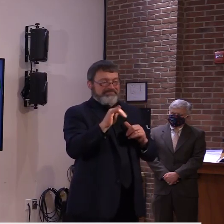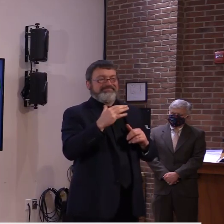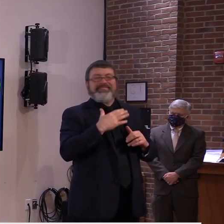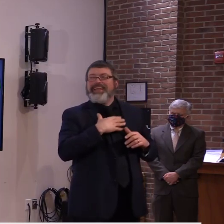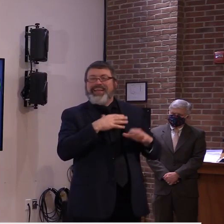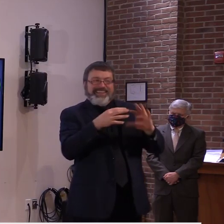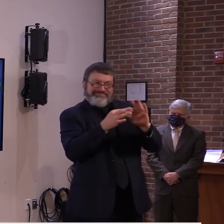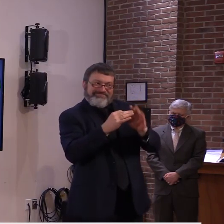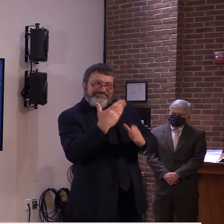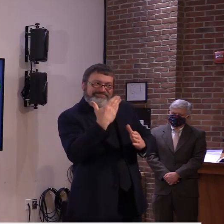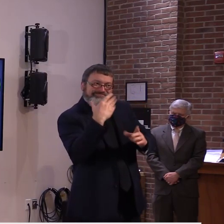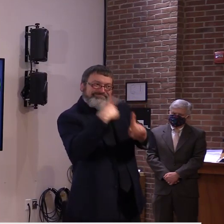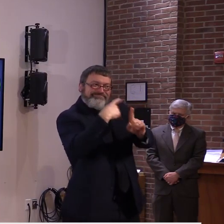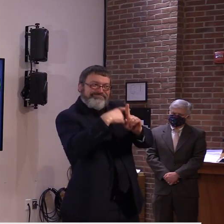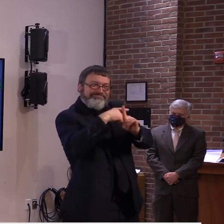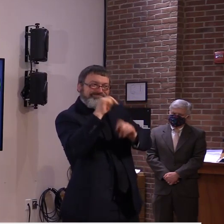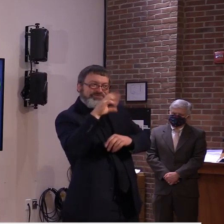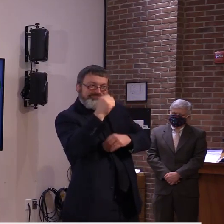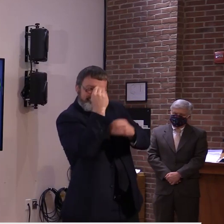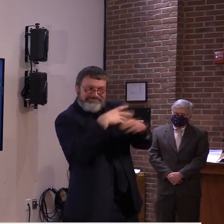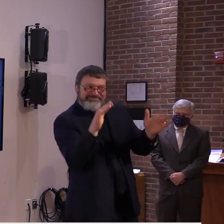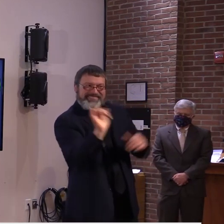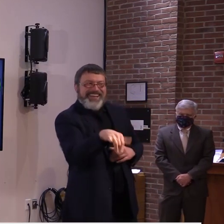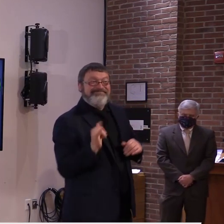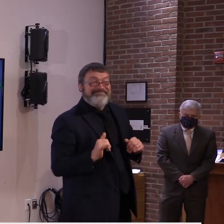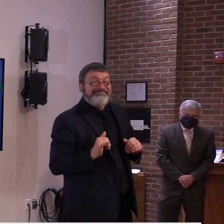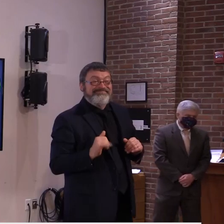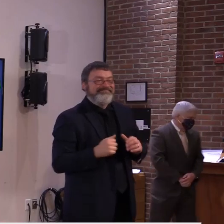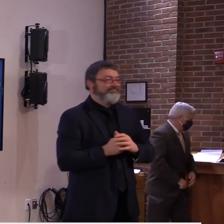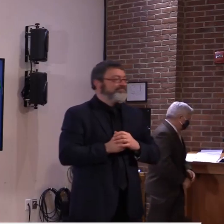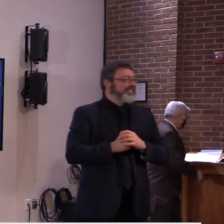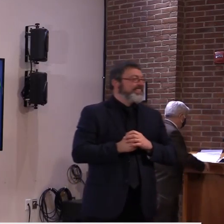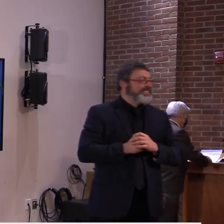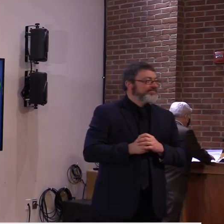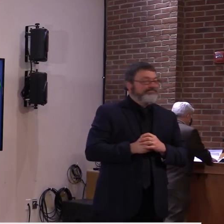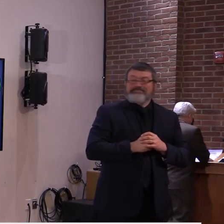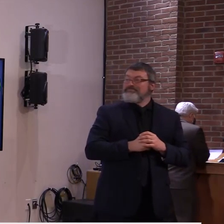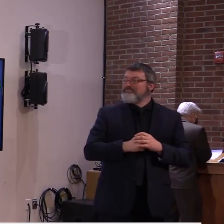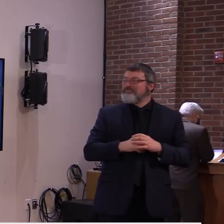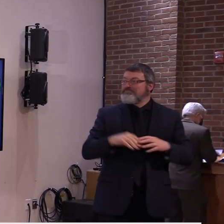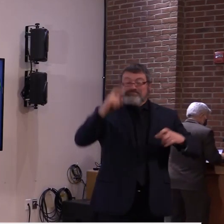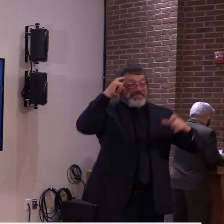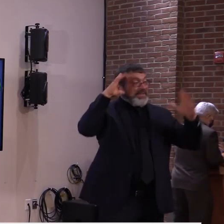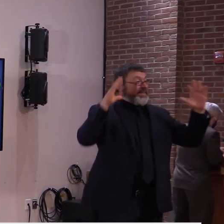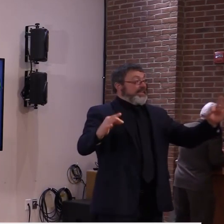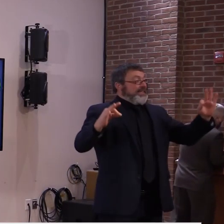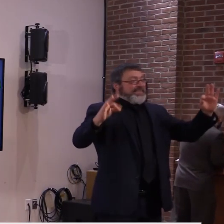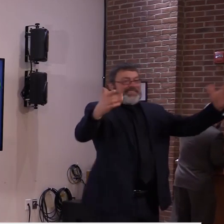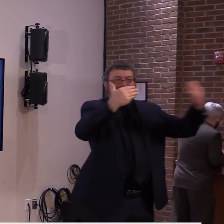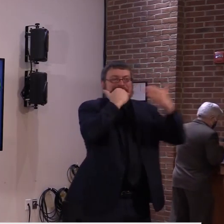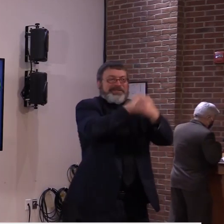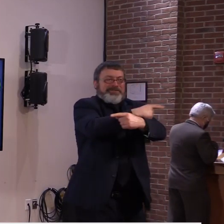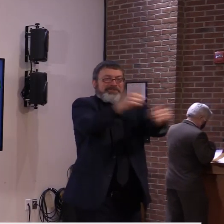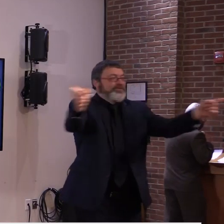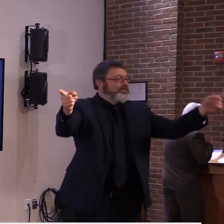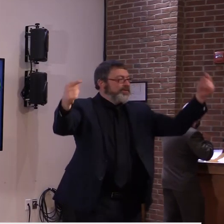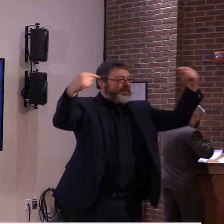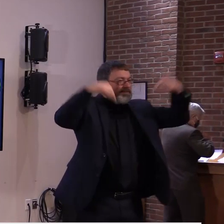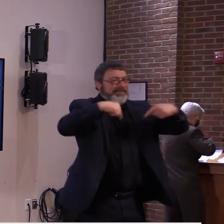Christmas time, to be accurate. But that would be great. You know, that would be another piece of good